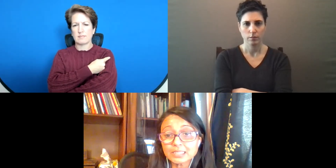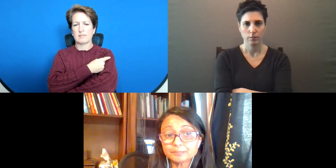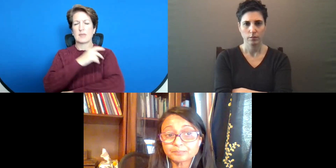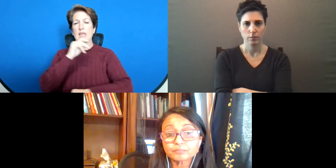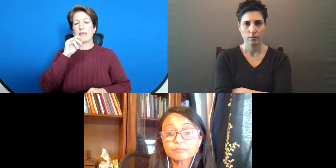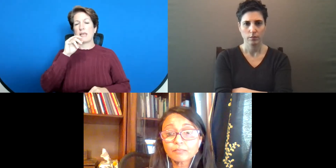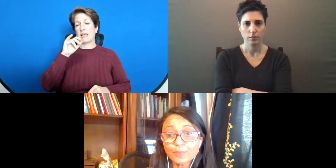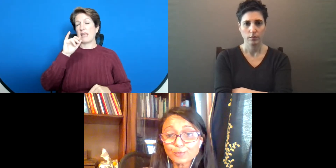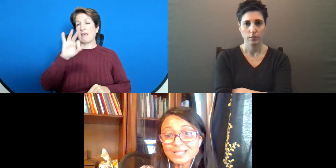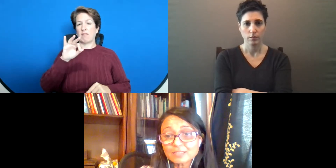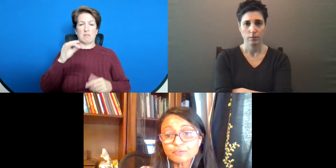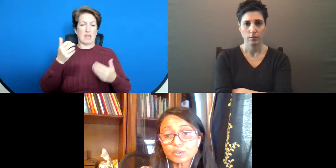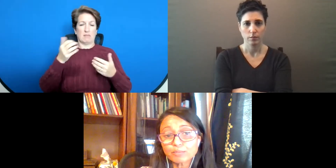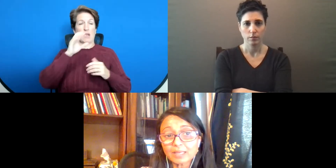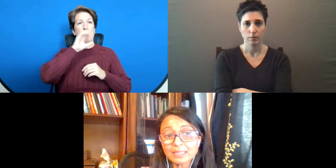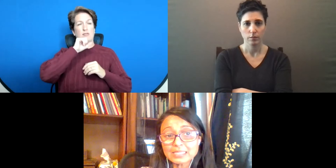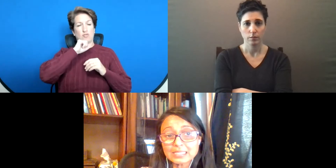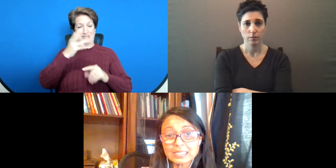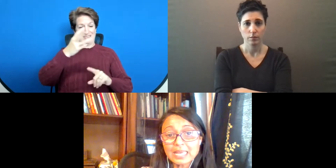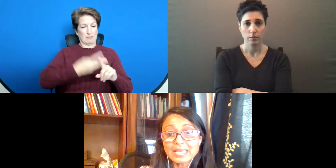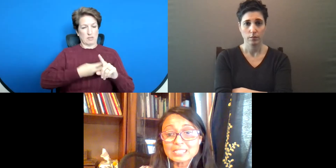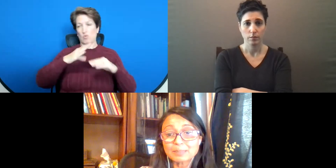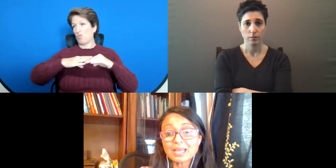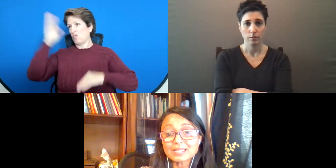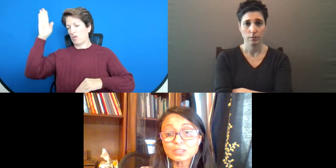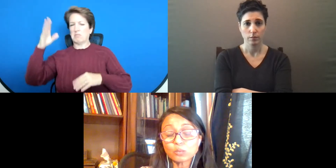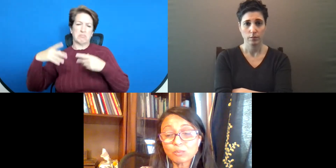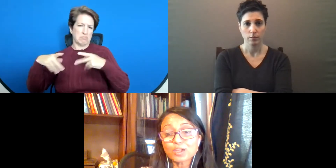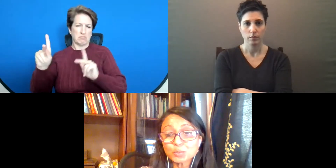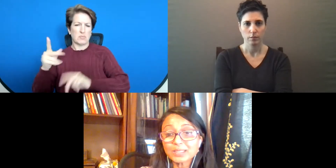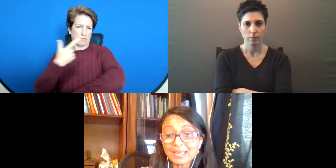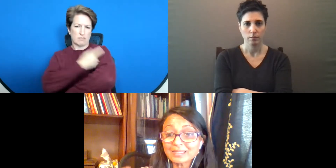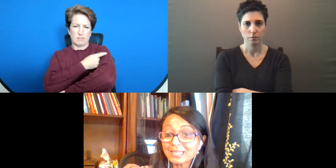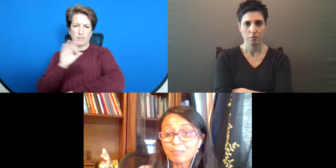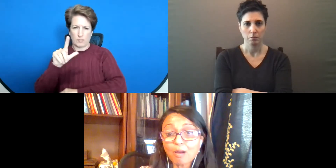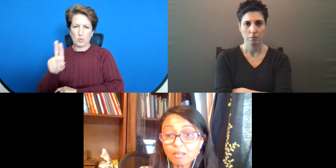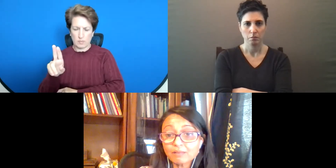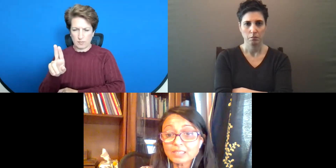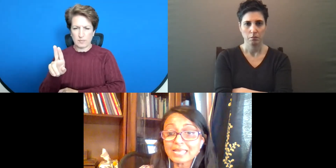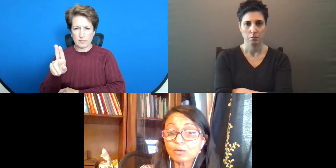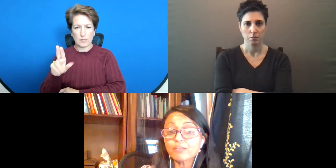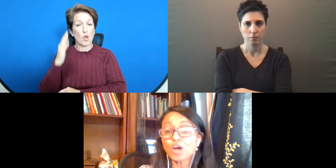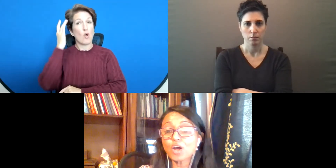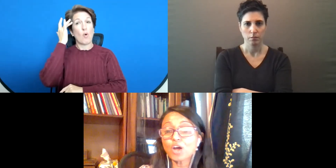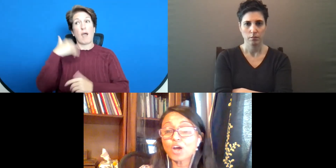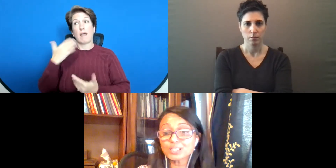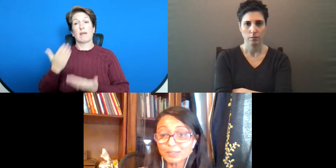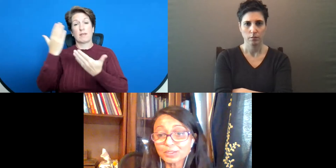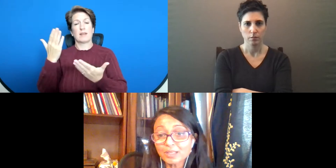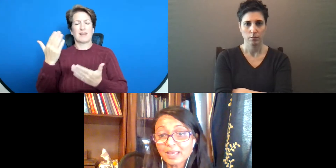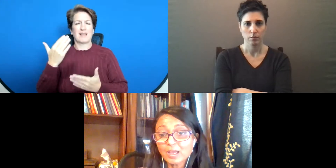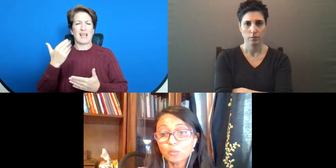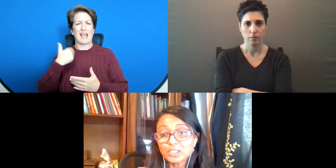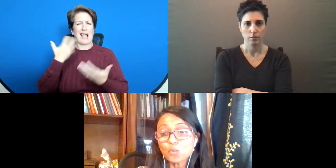the flu vaccine. The reason for recommending it is because we want to, again, keep all of us out of